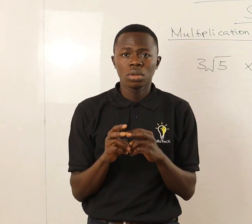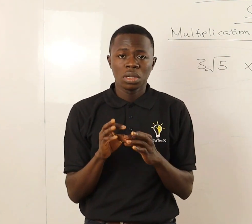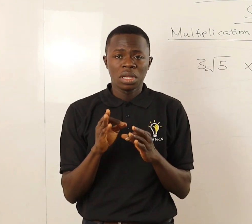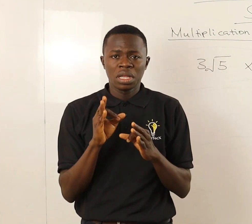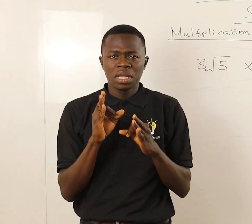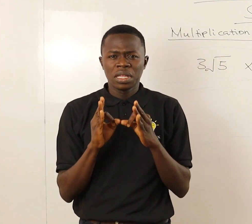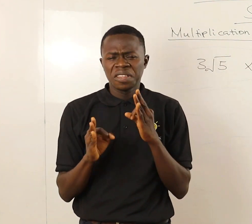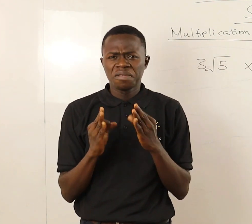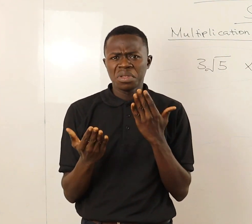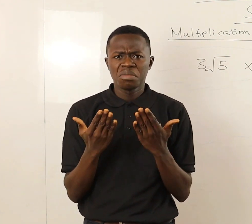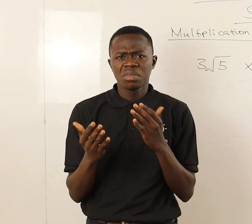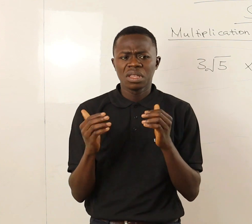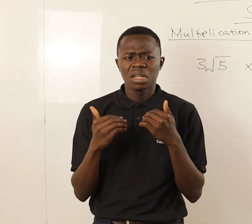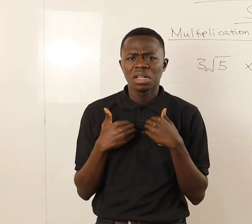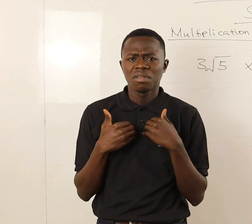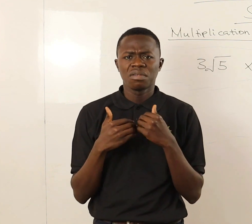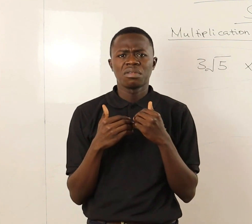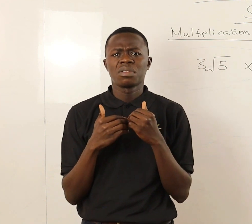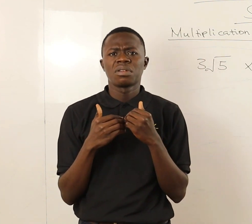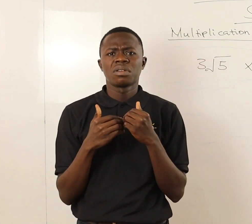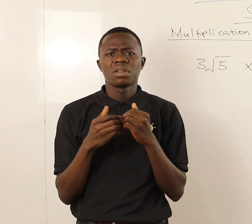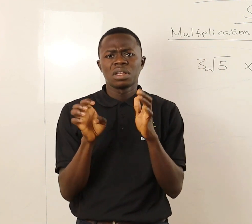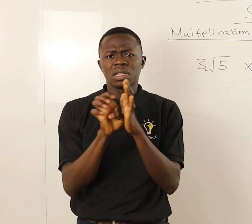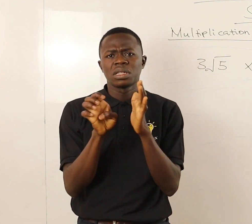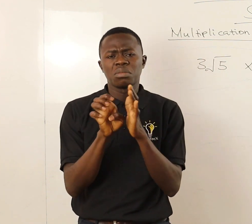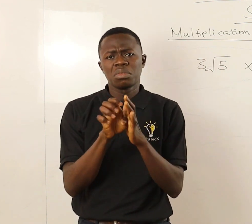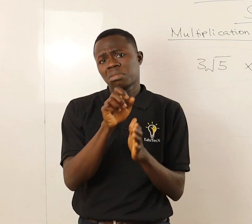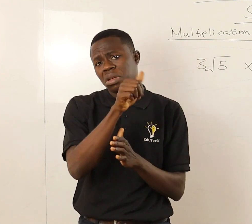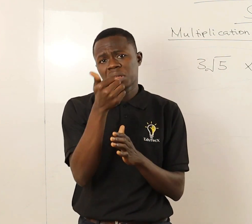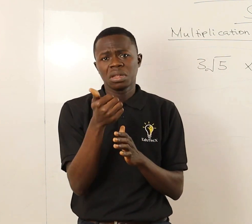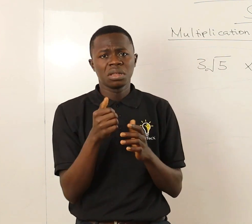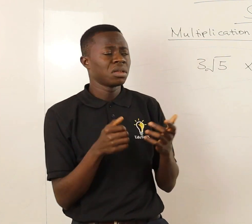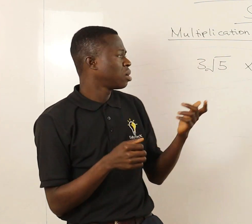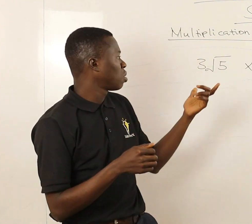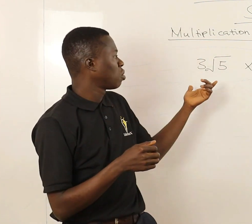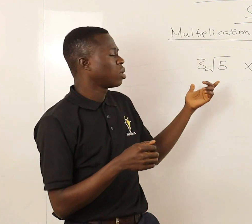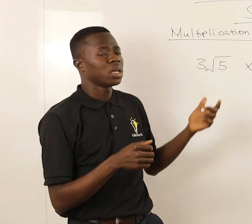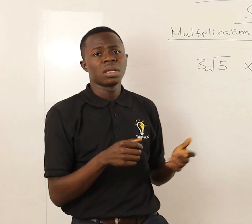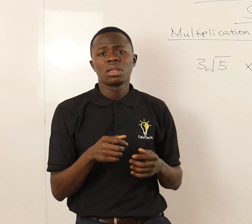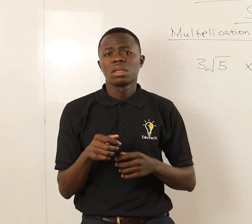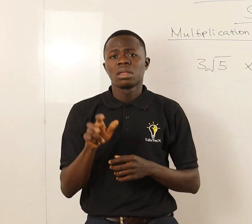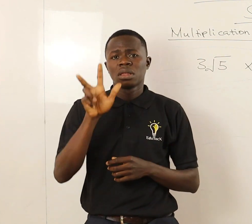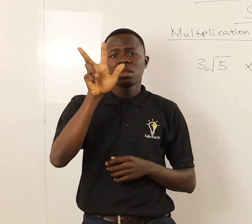How do we do a multiplication like this, or how do we work on a multiplication like this?